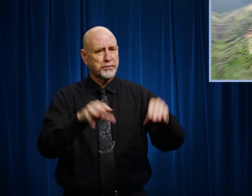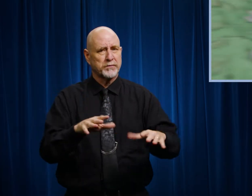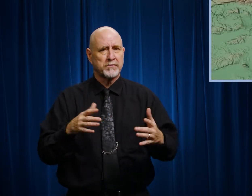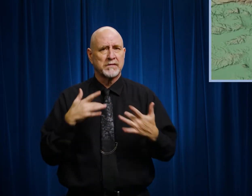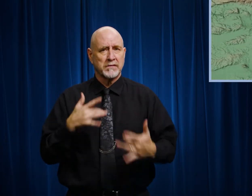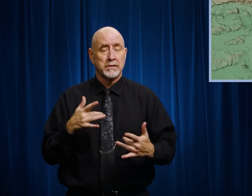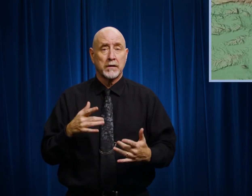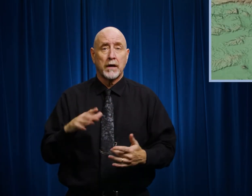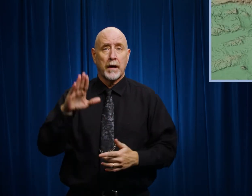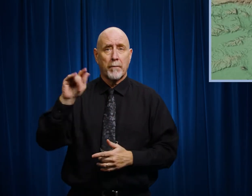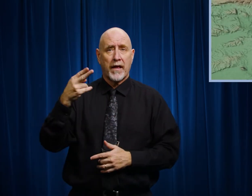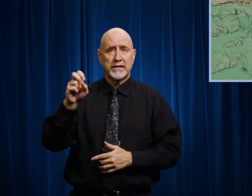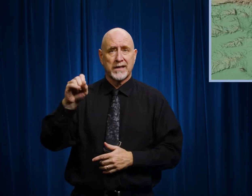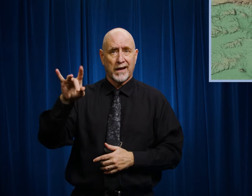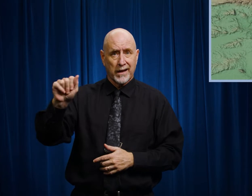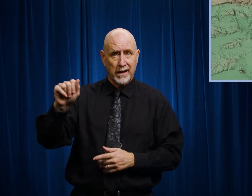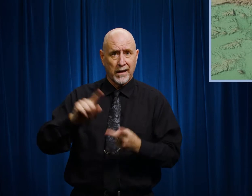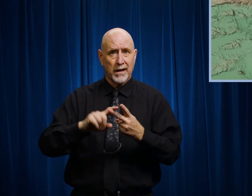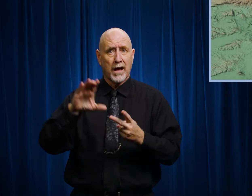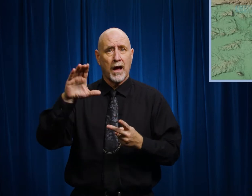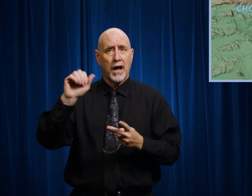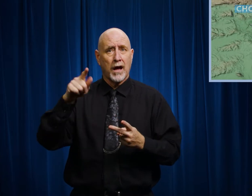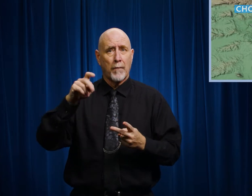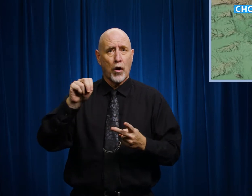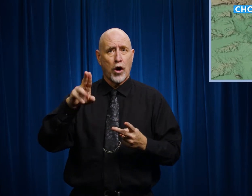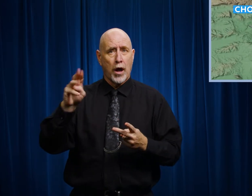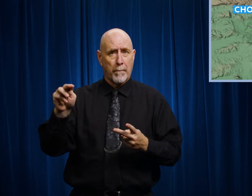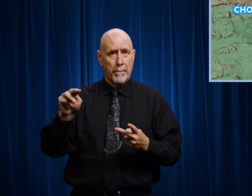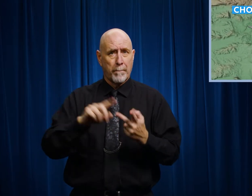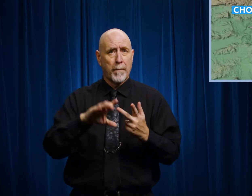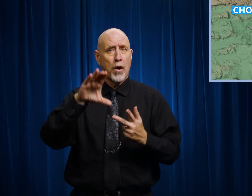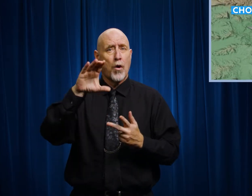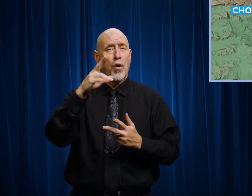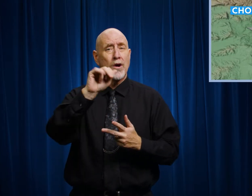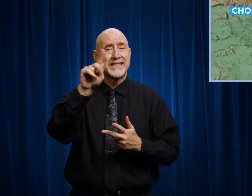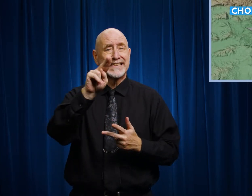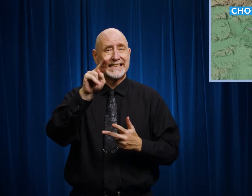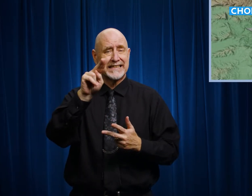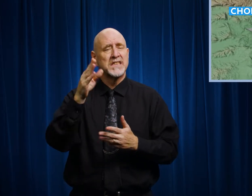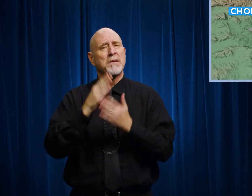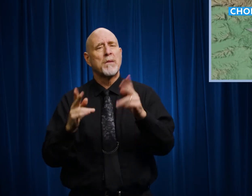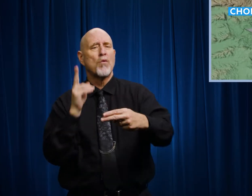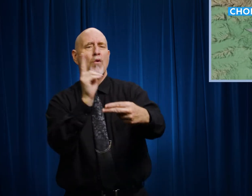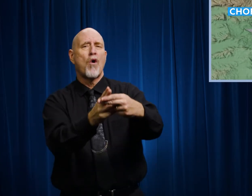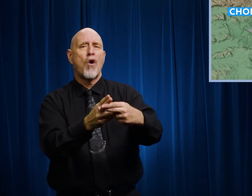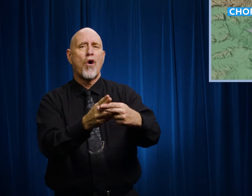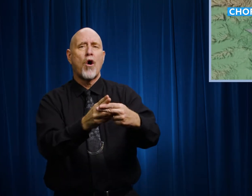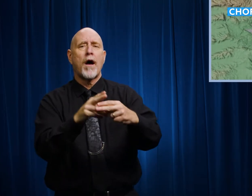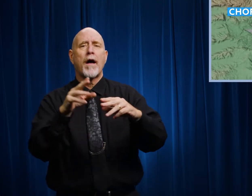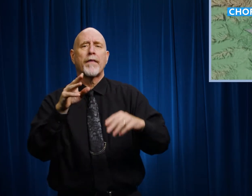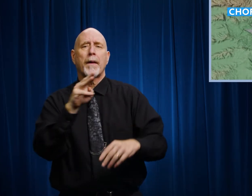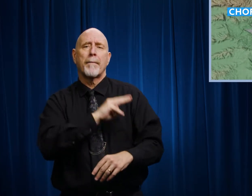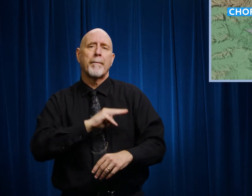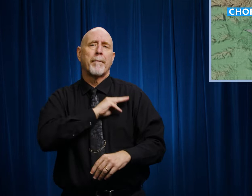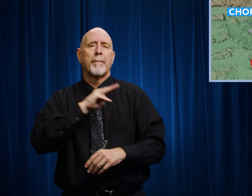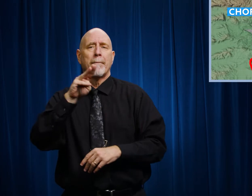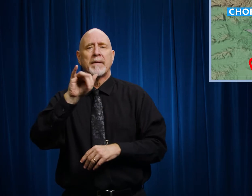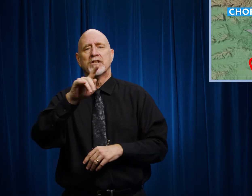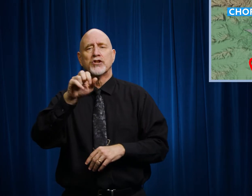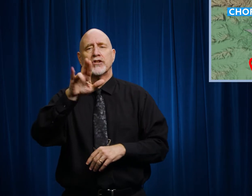works. Bethsaida, Capernaum, and Corazin were all a part of what some have called the missionary